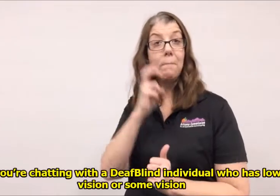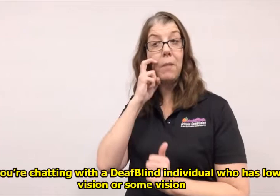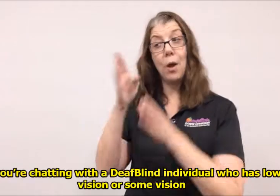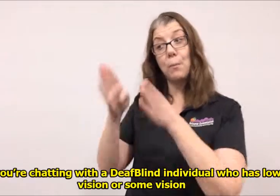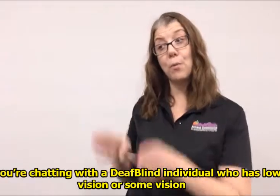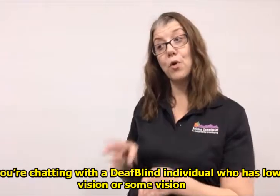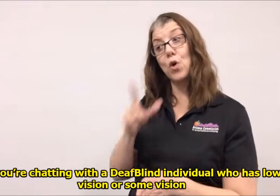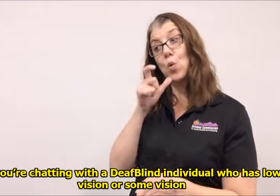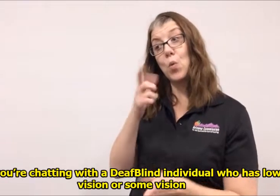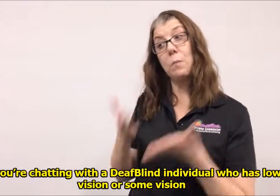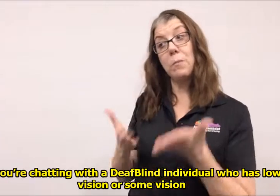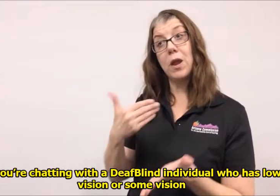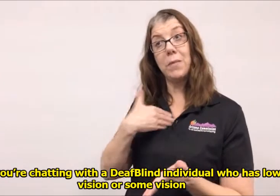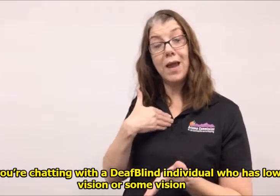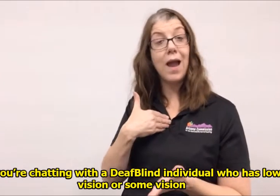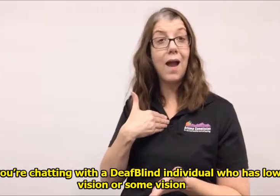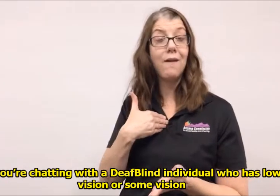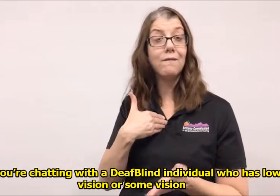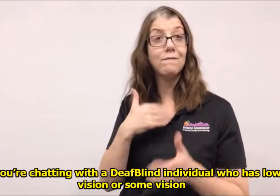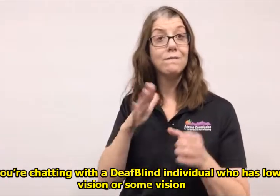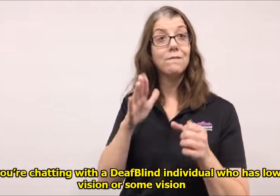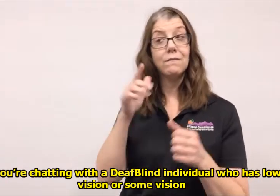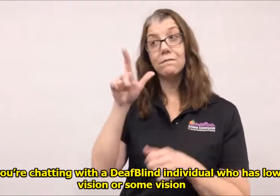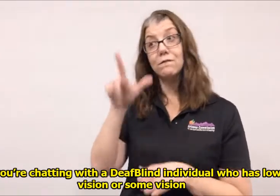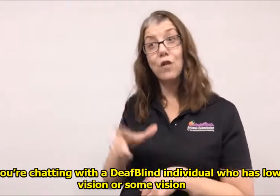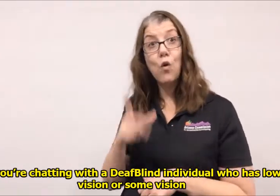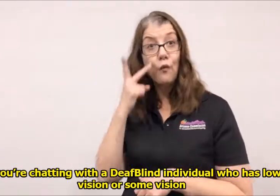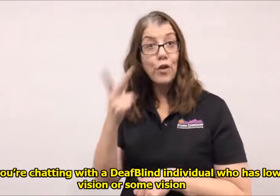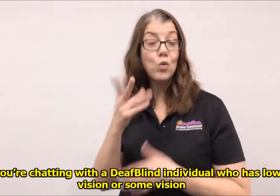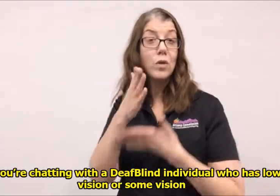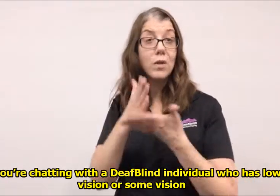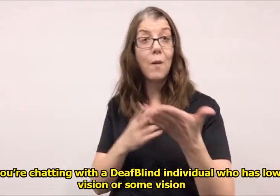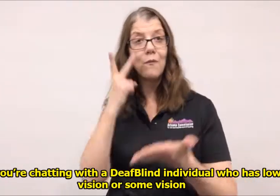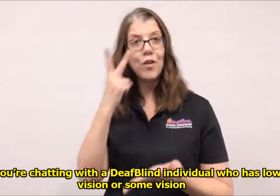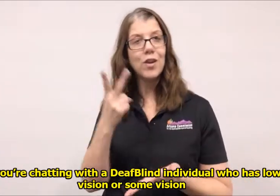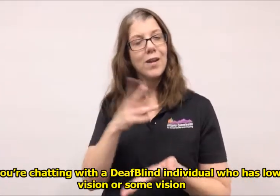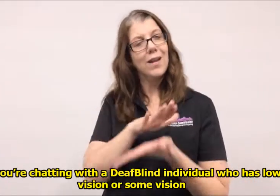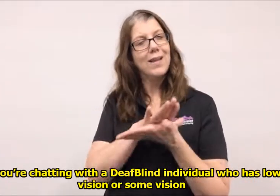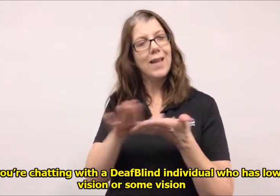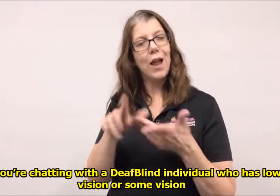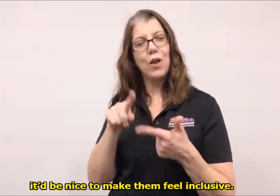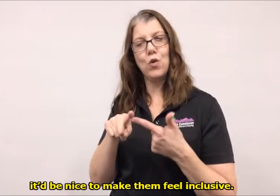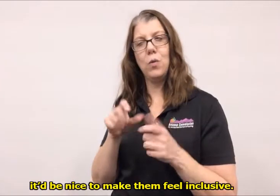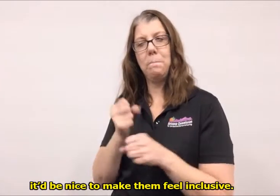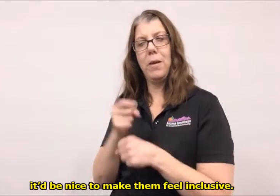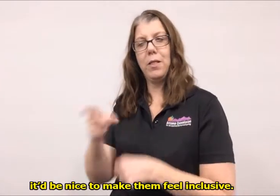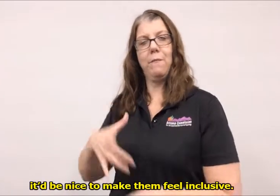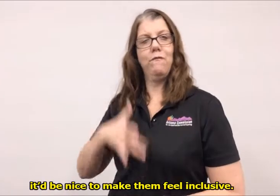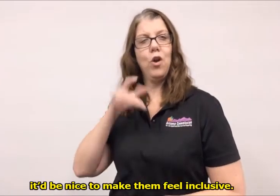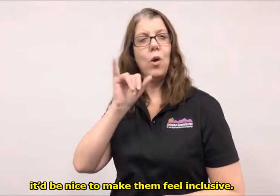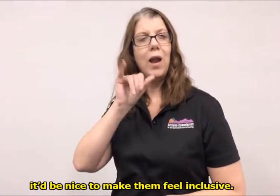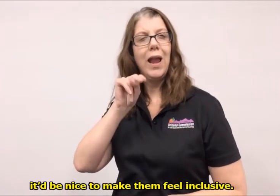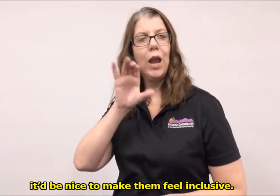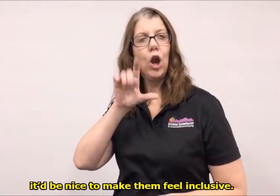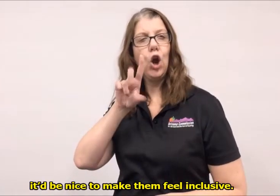If you're chatting with a deafblind individual who has low vision or some vision, it'd be nice to make them